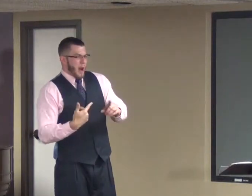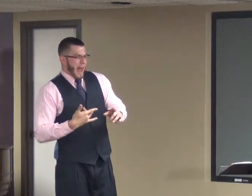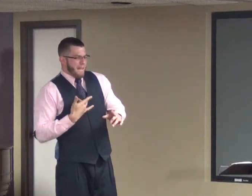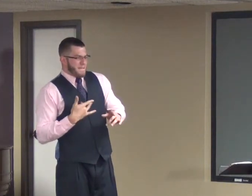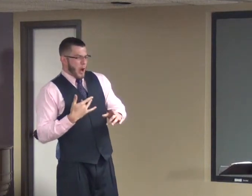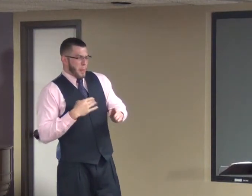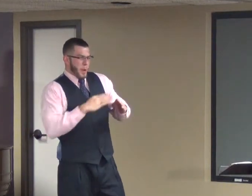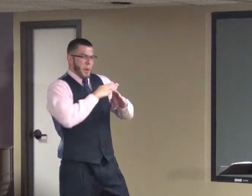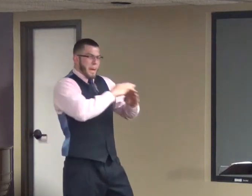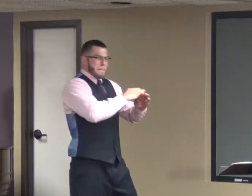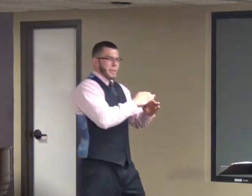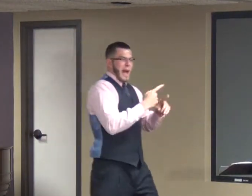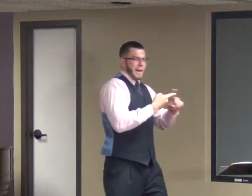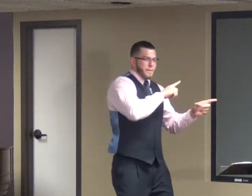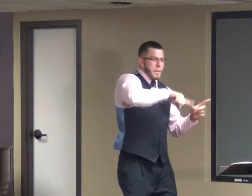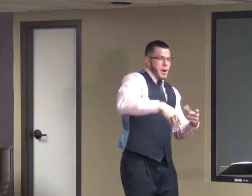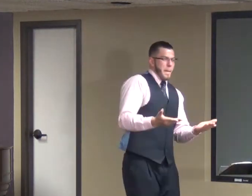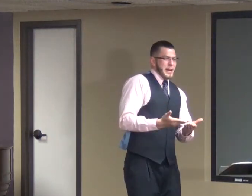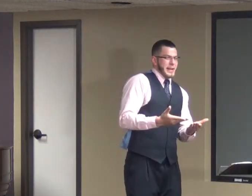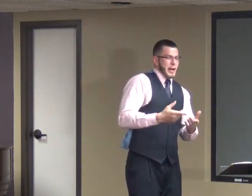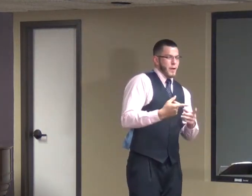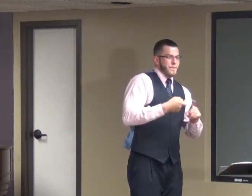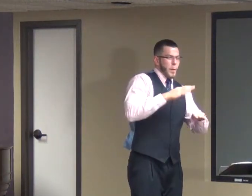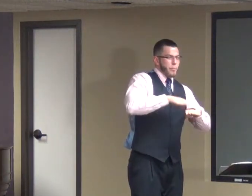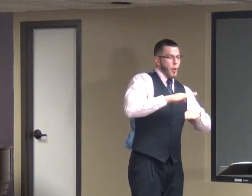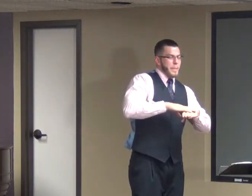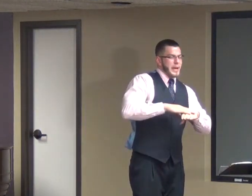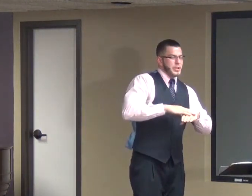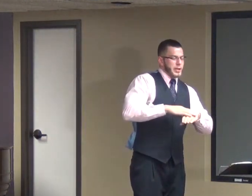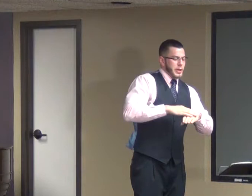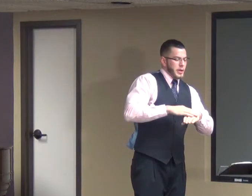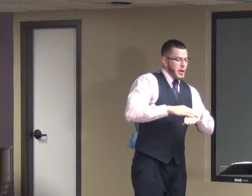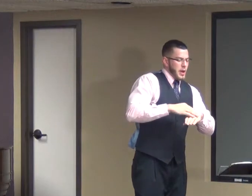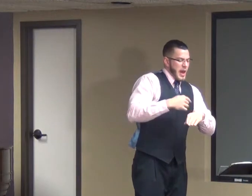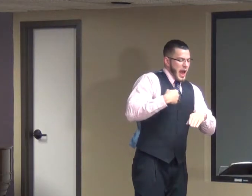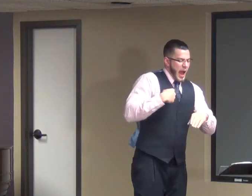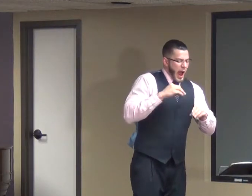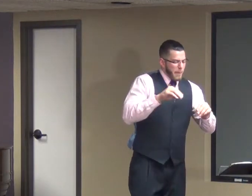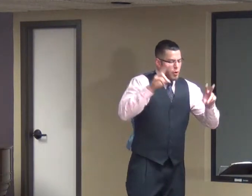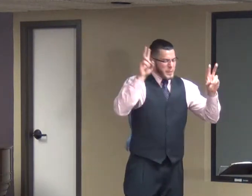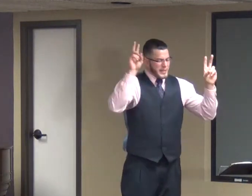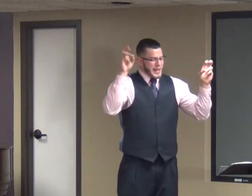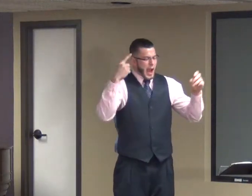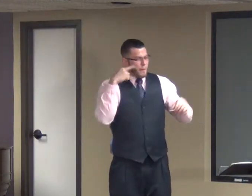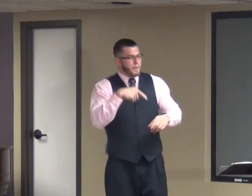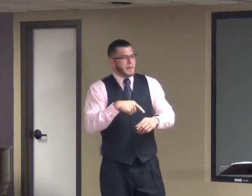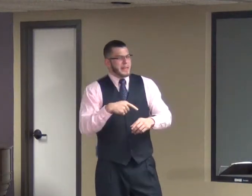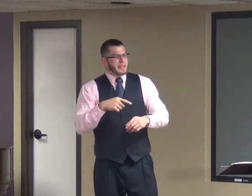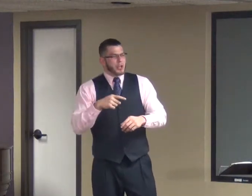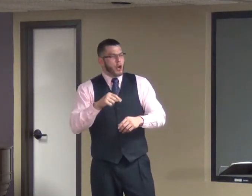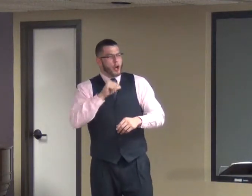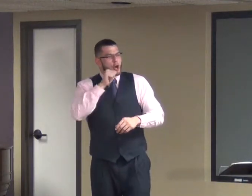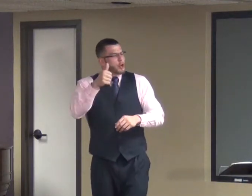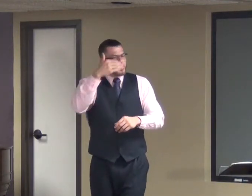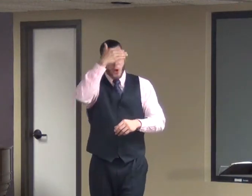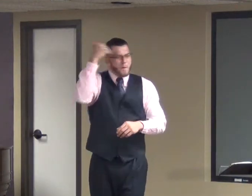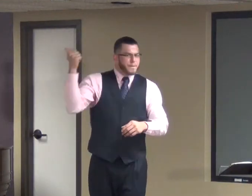I felt the block from coming here from probation, I put the title for this, Don't